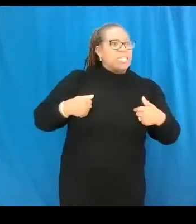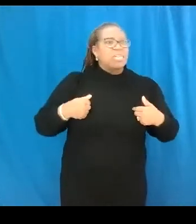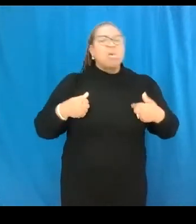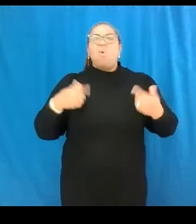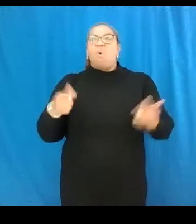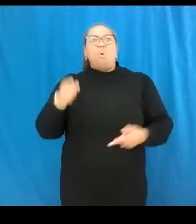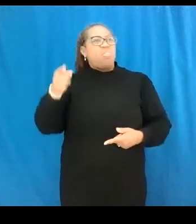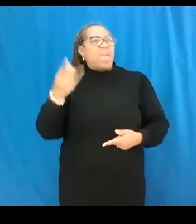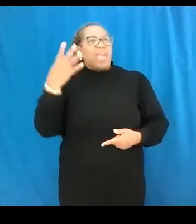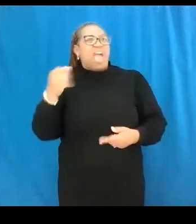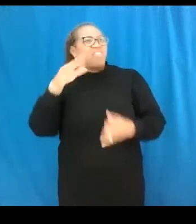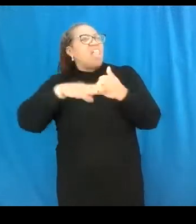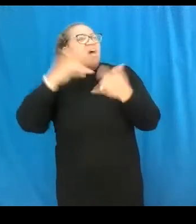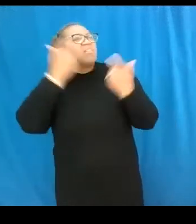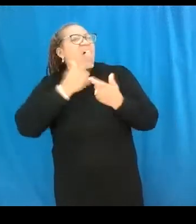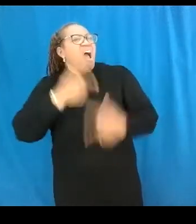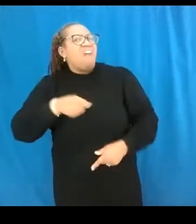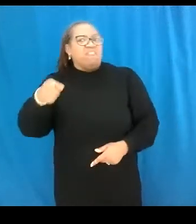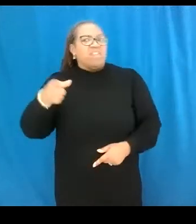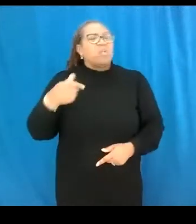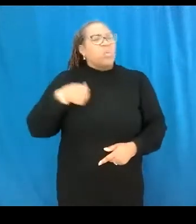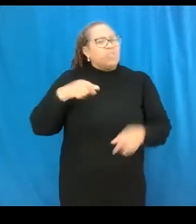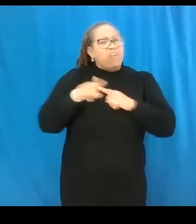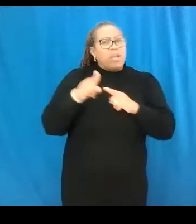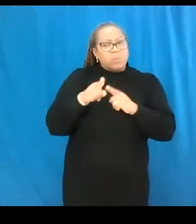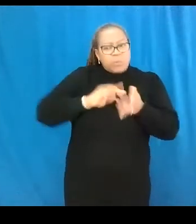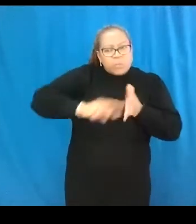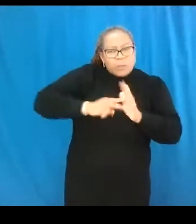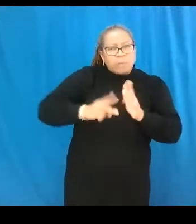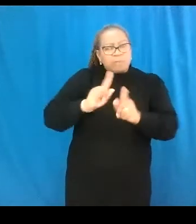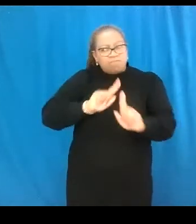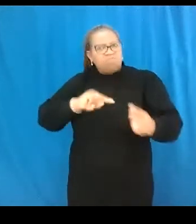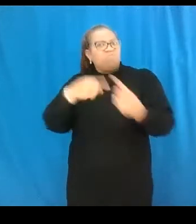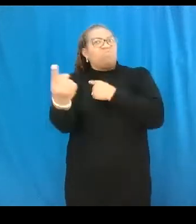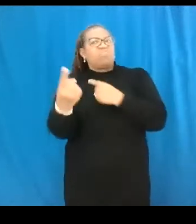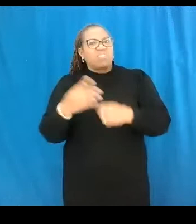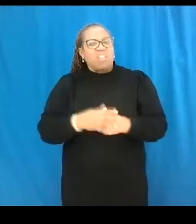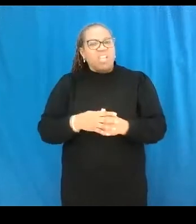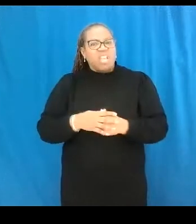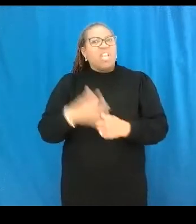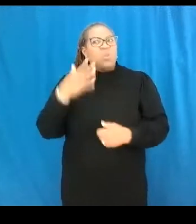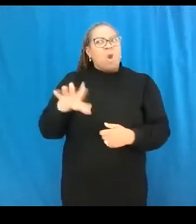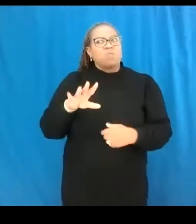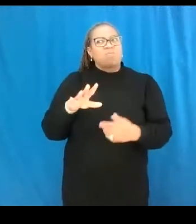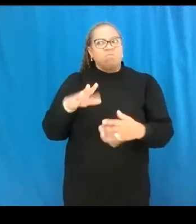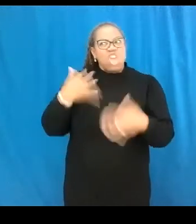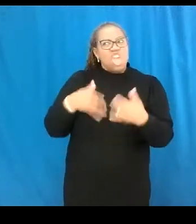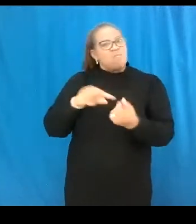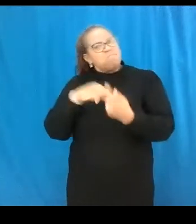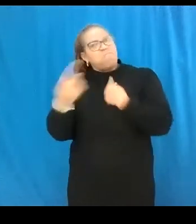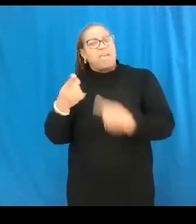do? We retaliate. We respond in a similar way to repay the insult. But on a